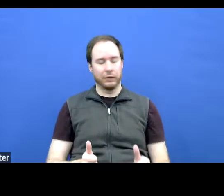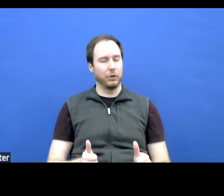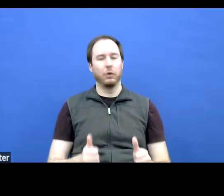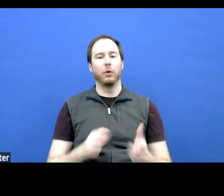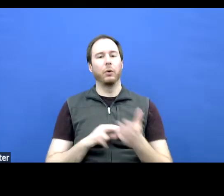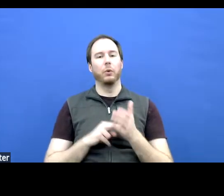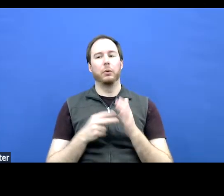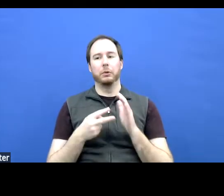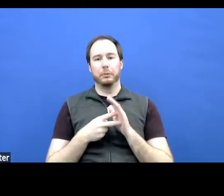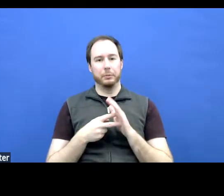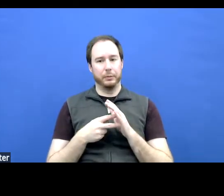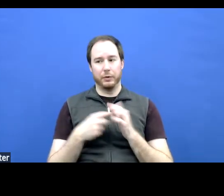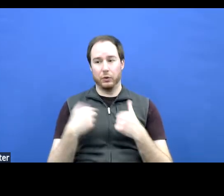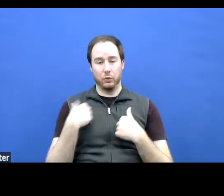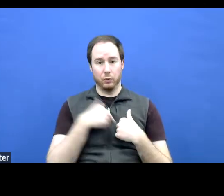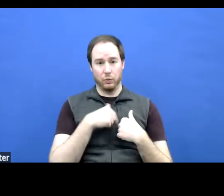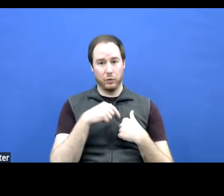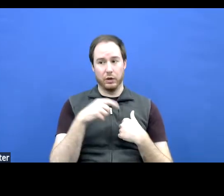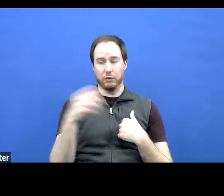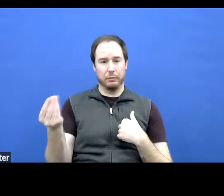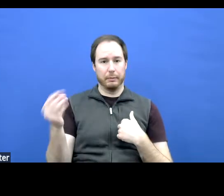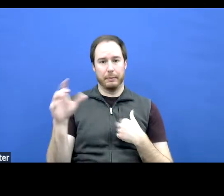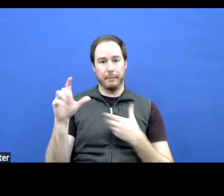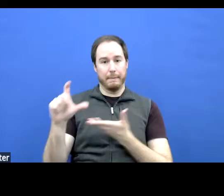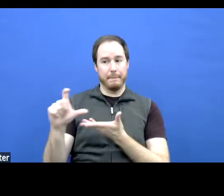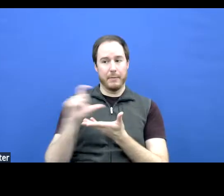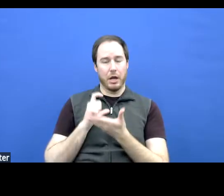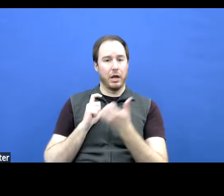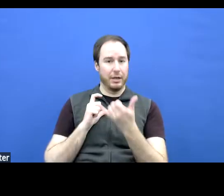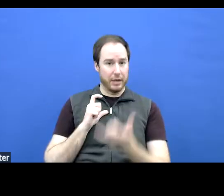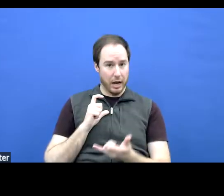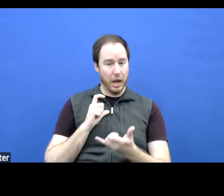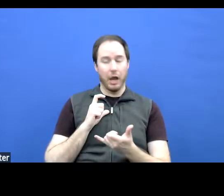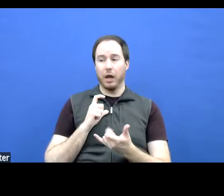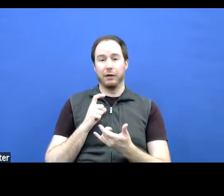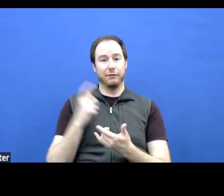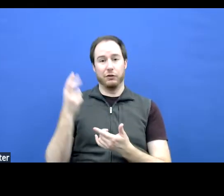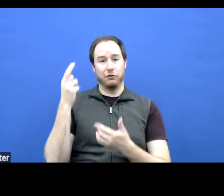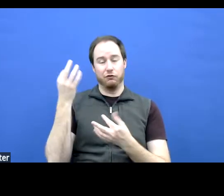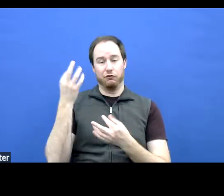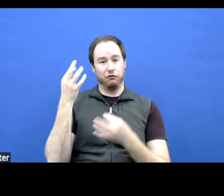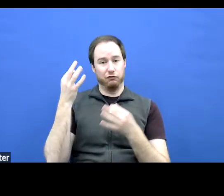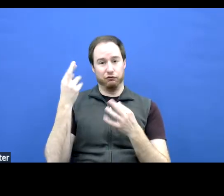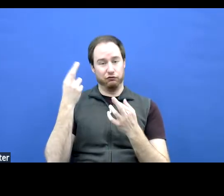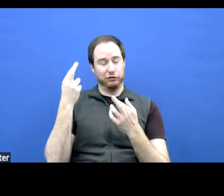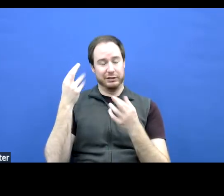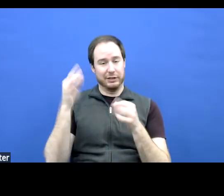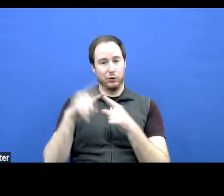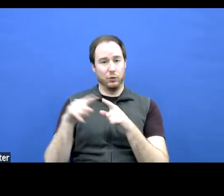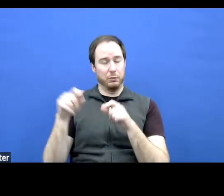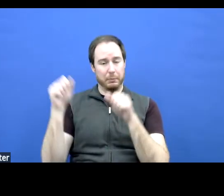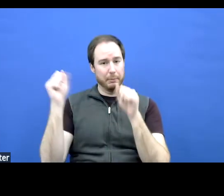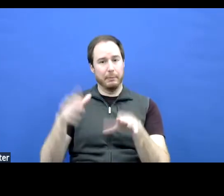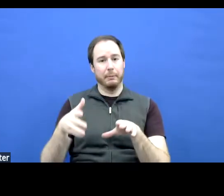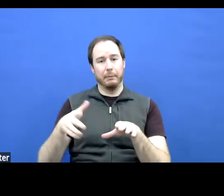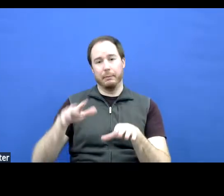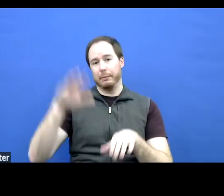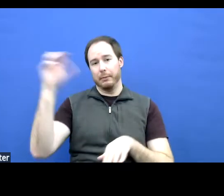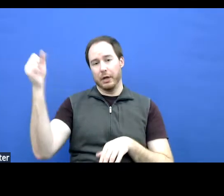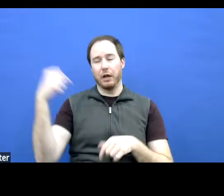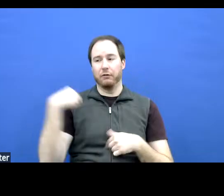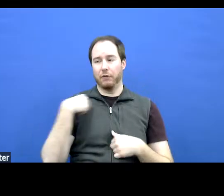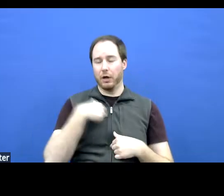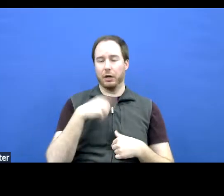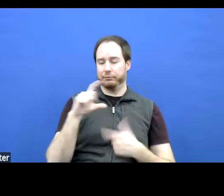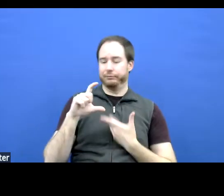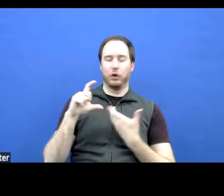of the decommissioning is we have the money up front. If they should ever abandon the project, we can pull up, it covers the cost of pulling the